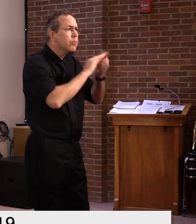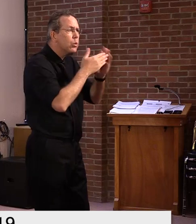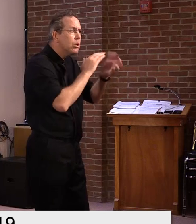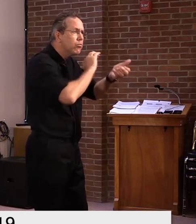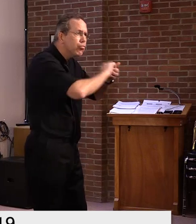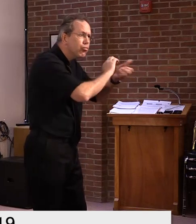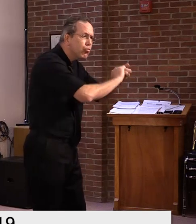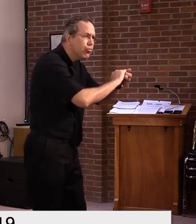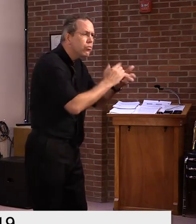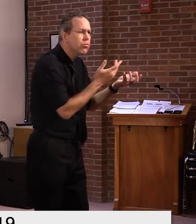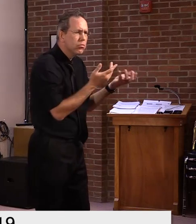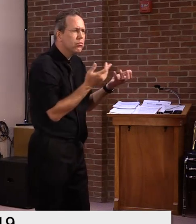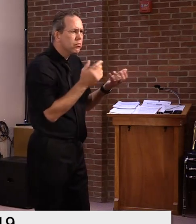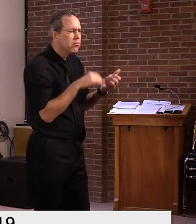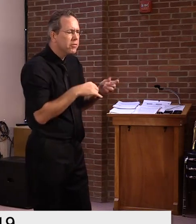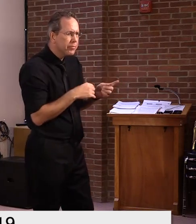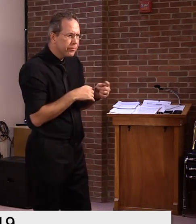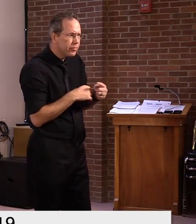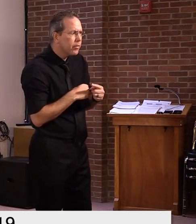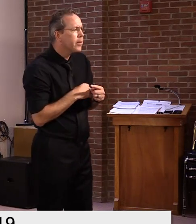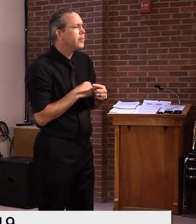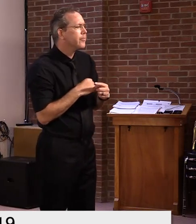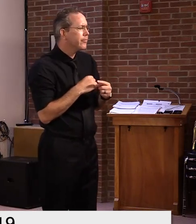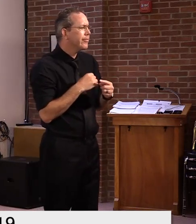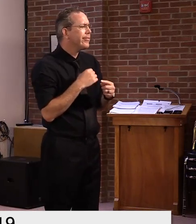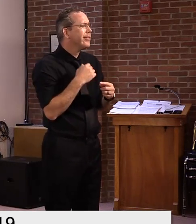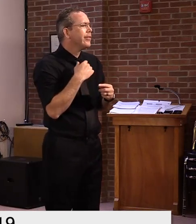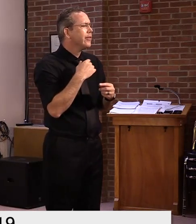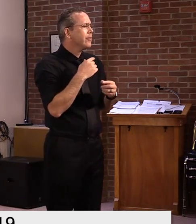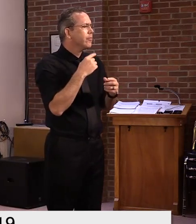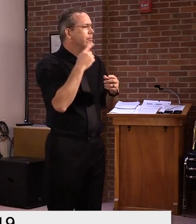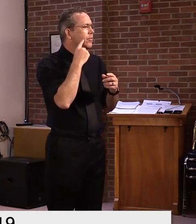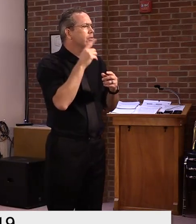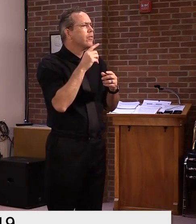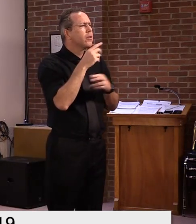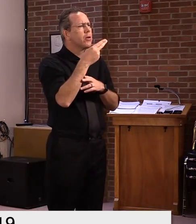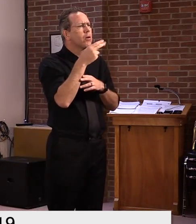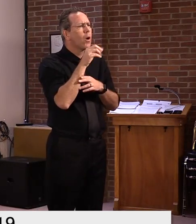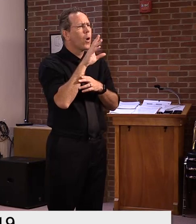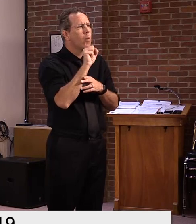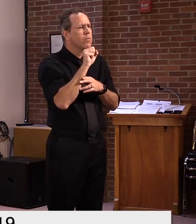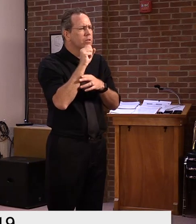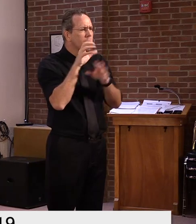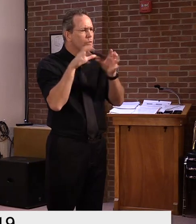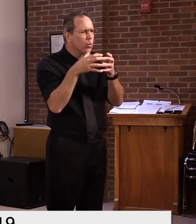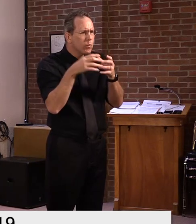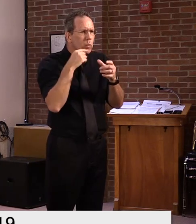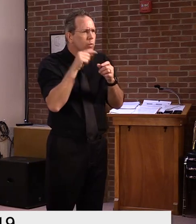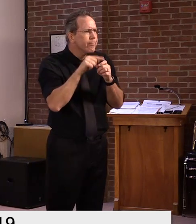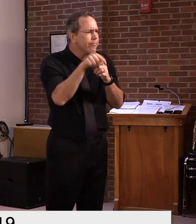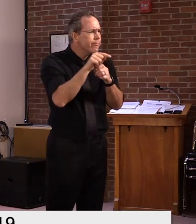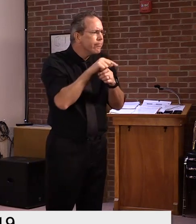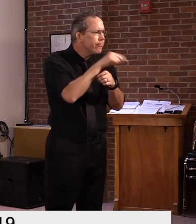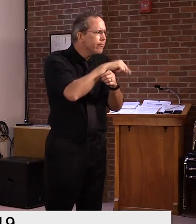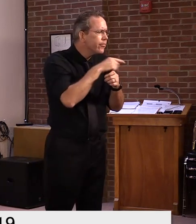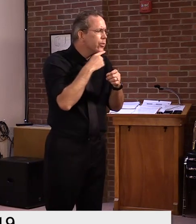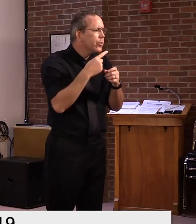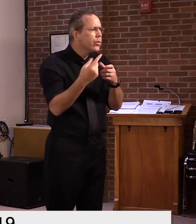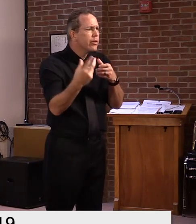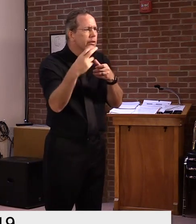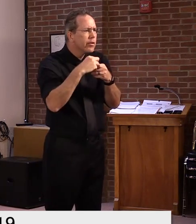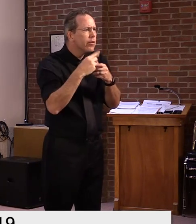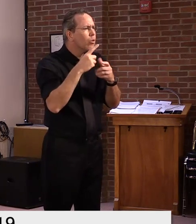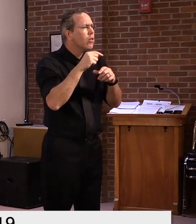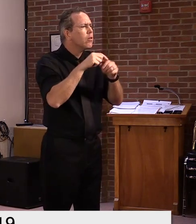and potential hurdles with various sites, zoning, licensing, etc. Our community partners